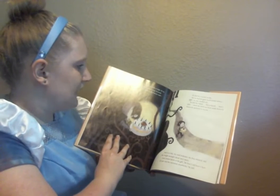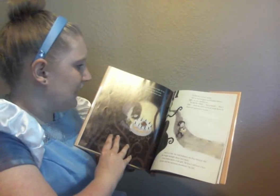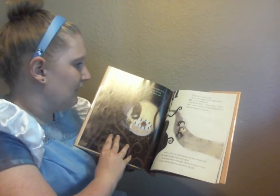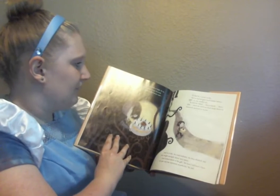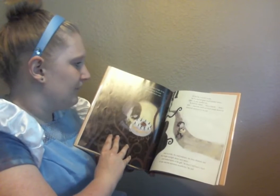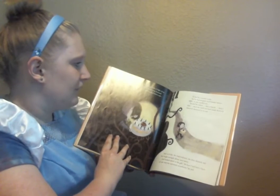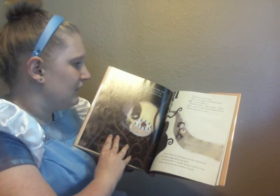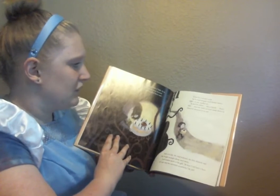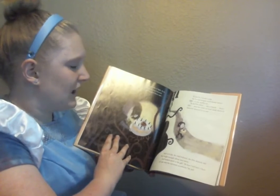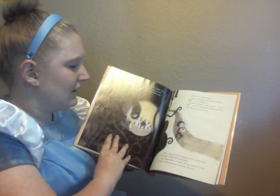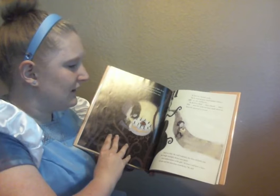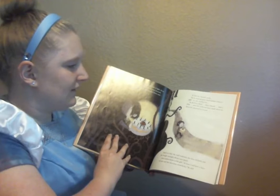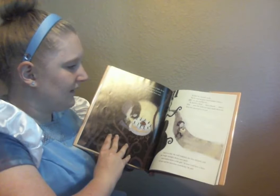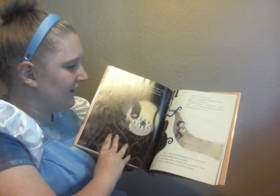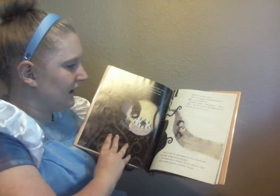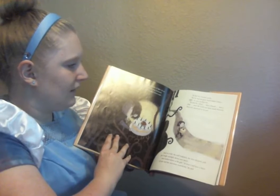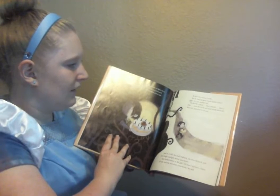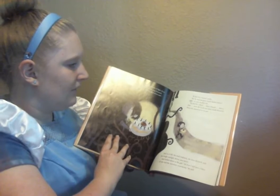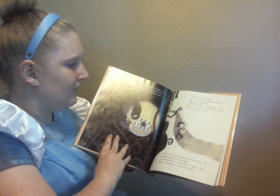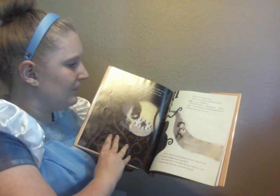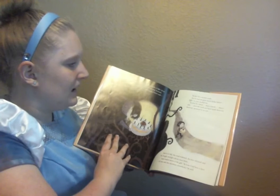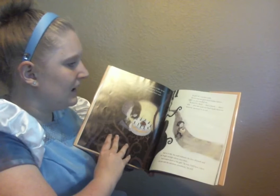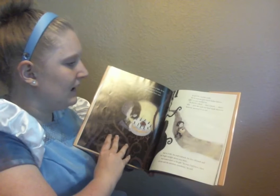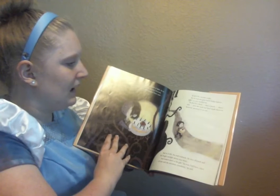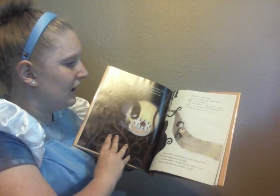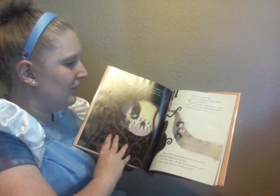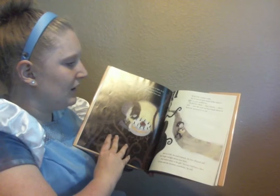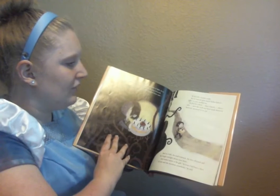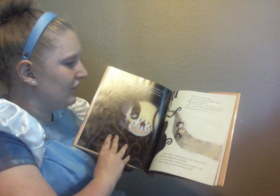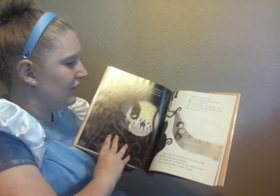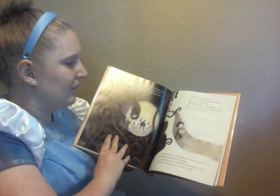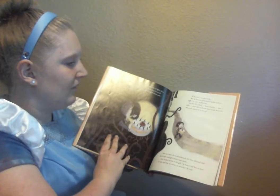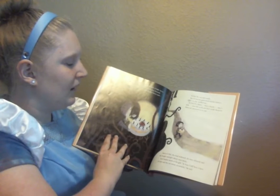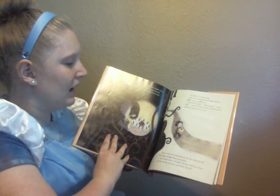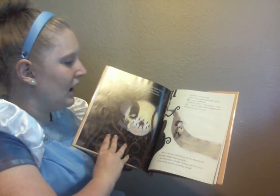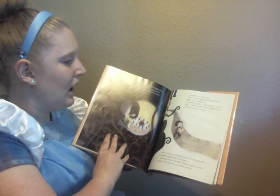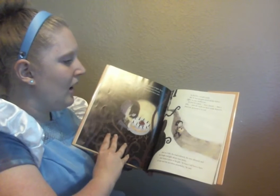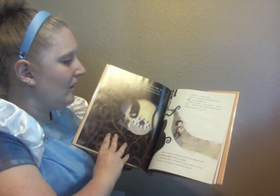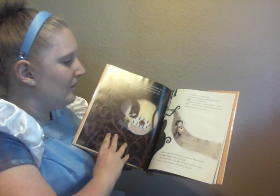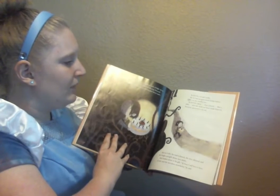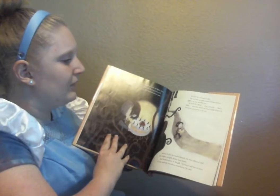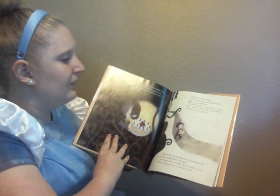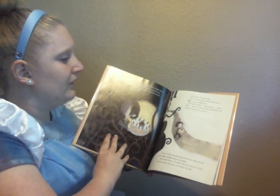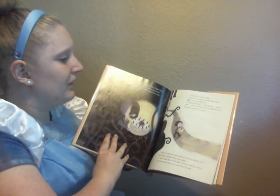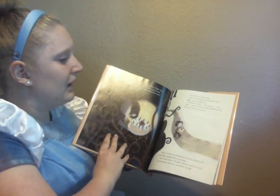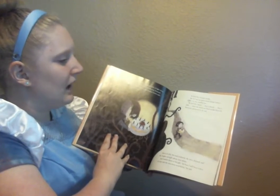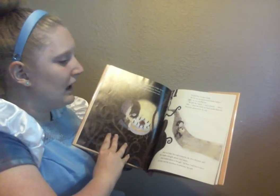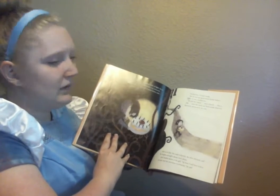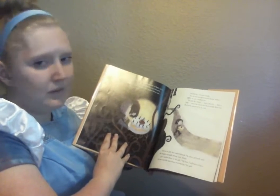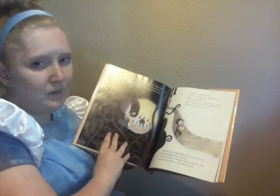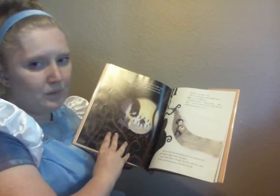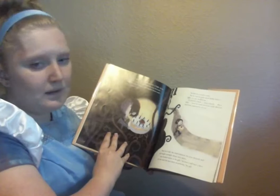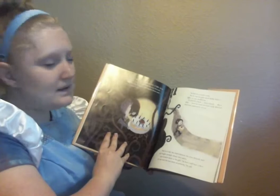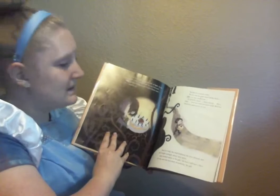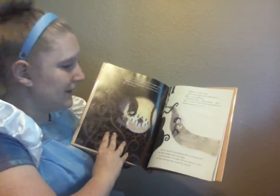out. So Jack lit a second candle. But he had not gone much further before, poof, it too snuffed